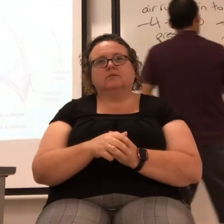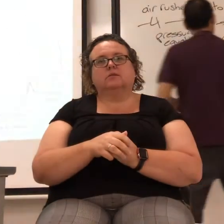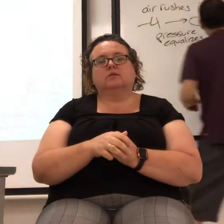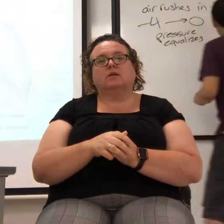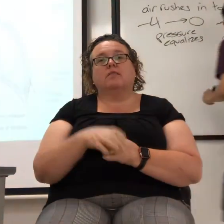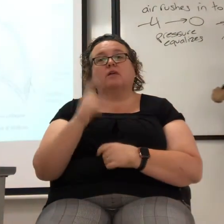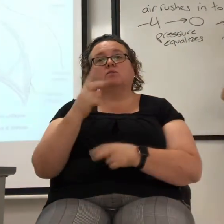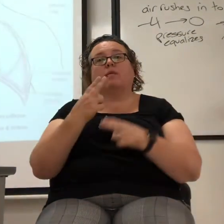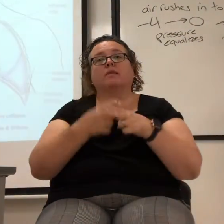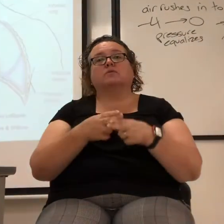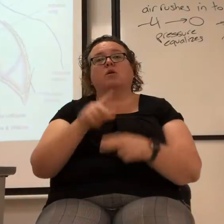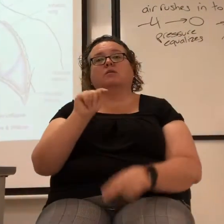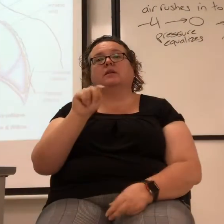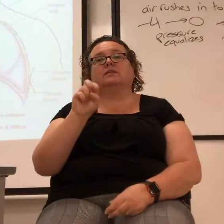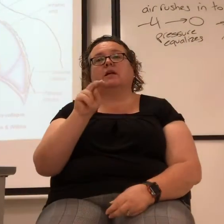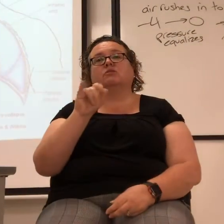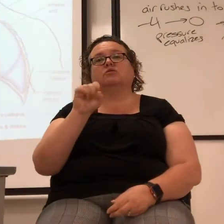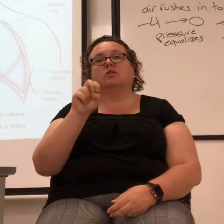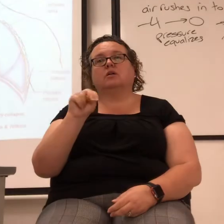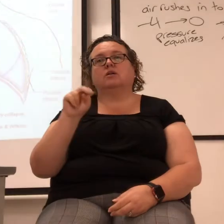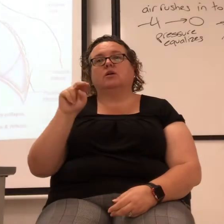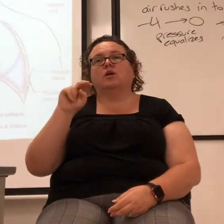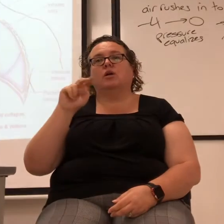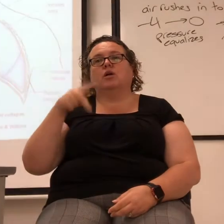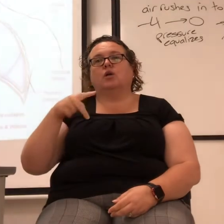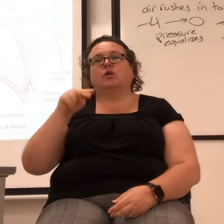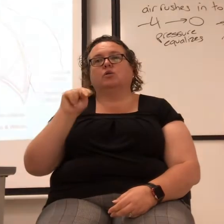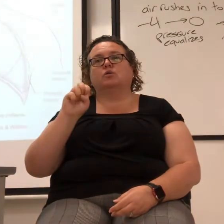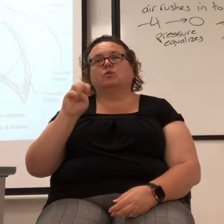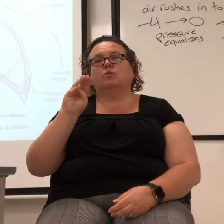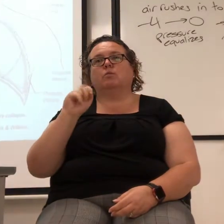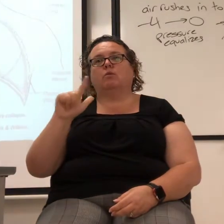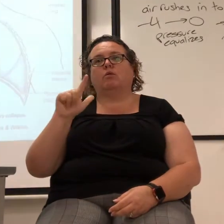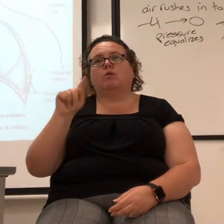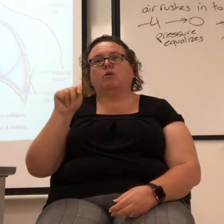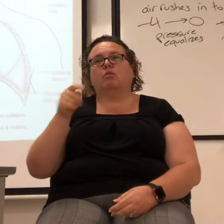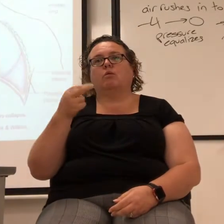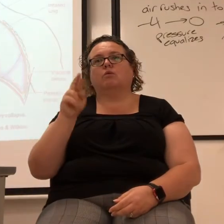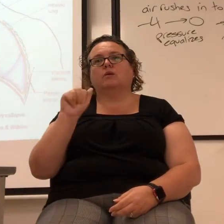There's one that's called a tension pneumothorax with rightward shift.